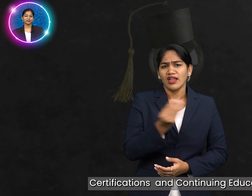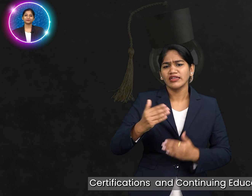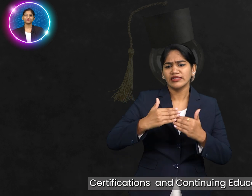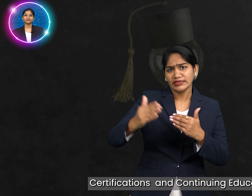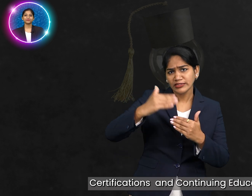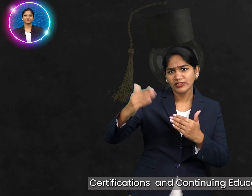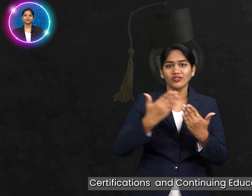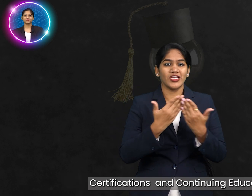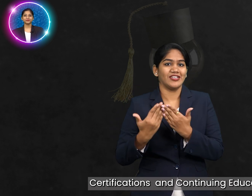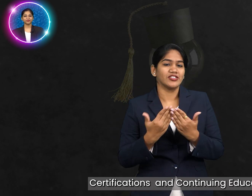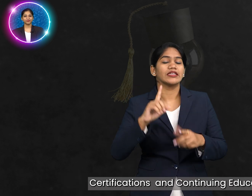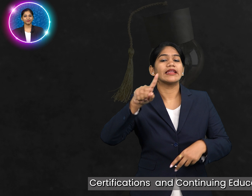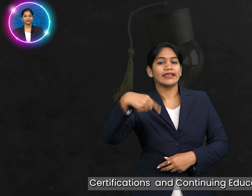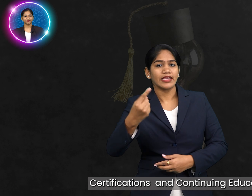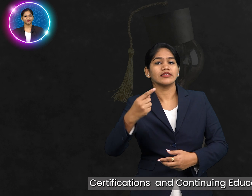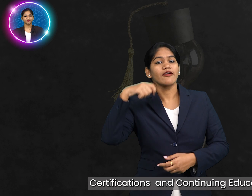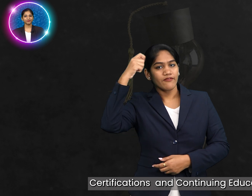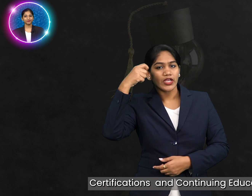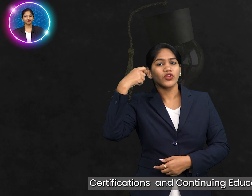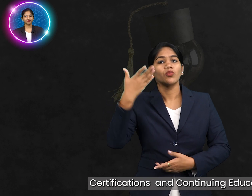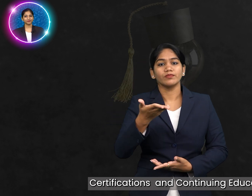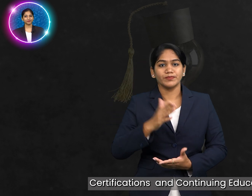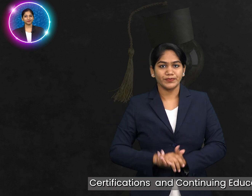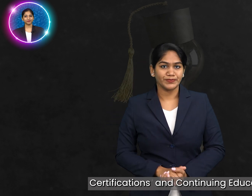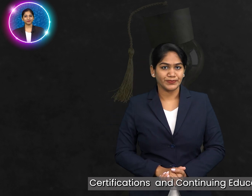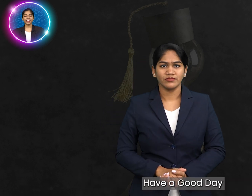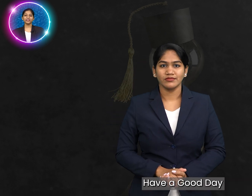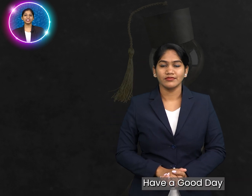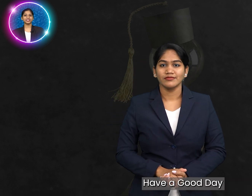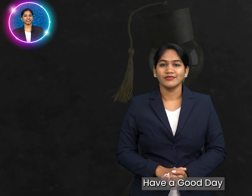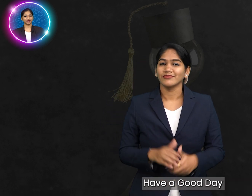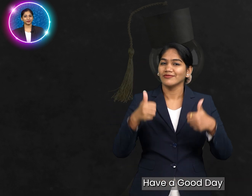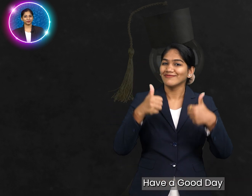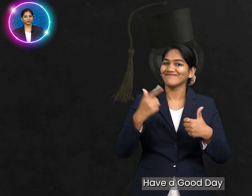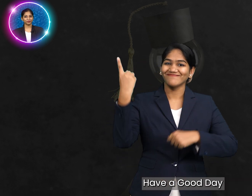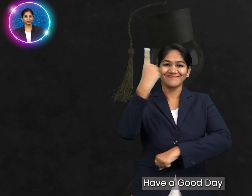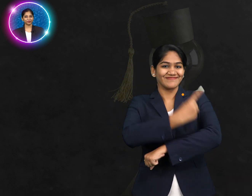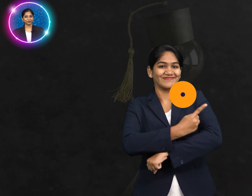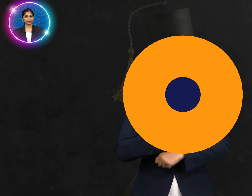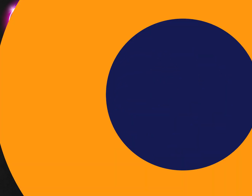education. Have a good day.